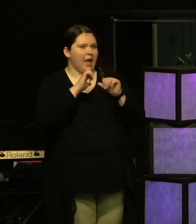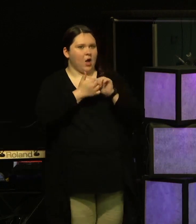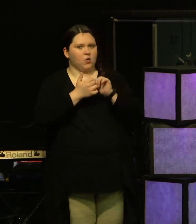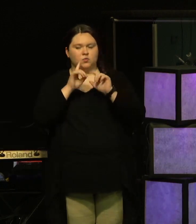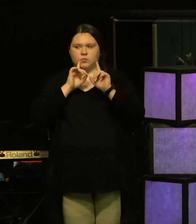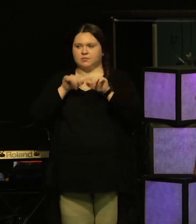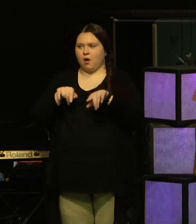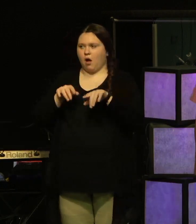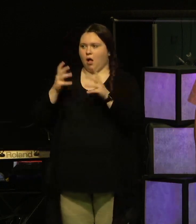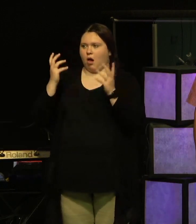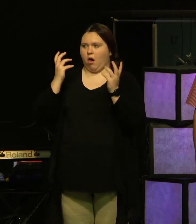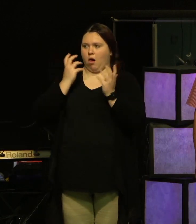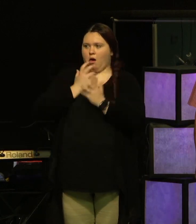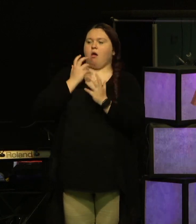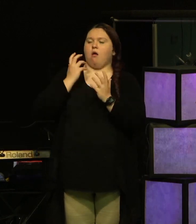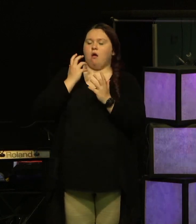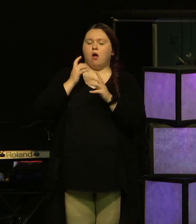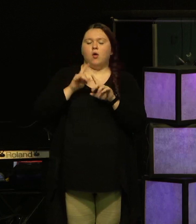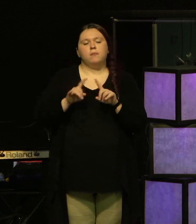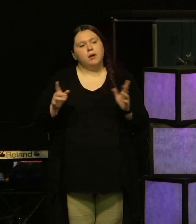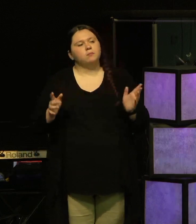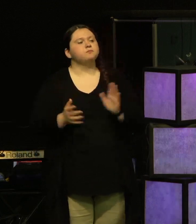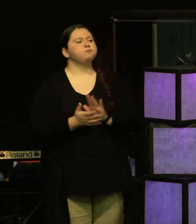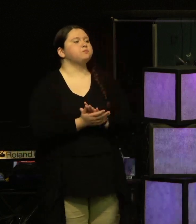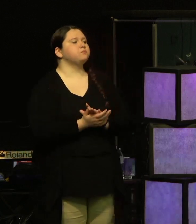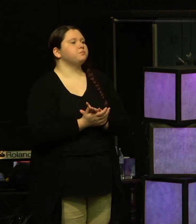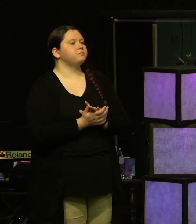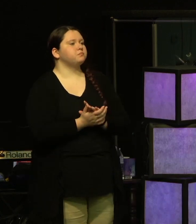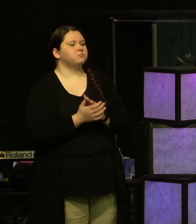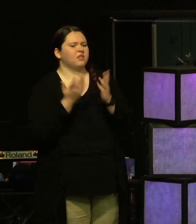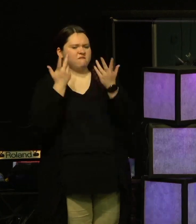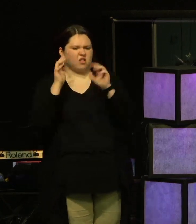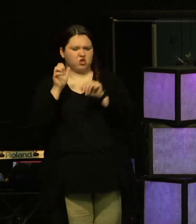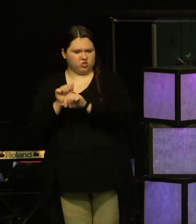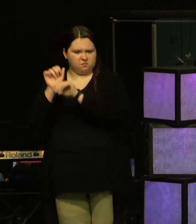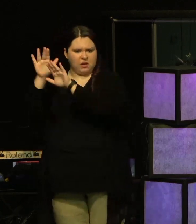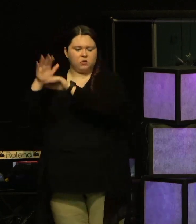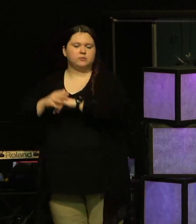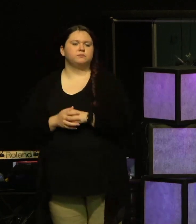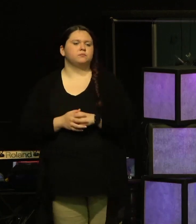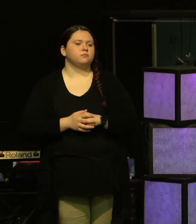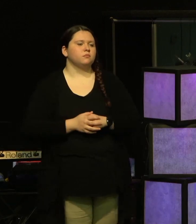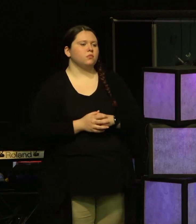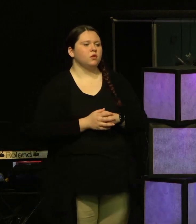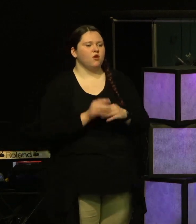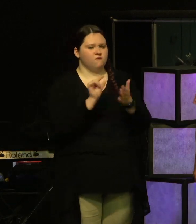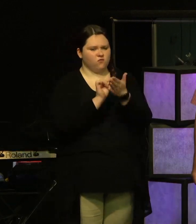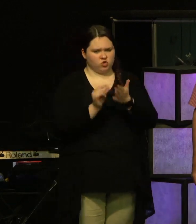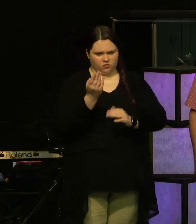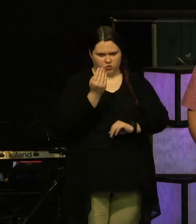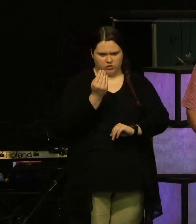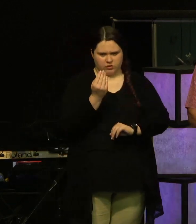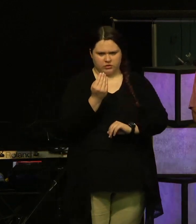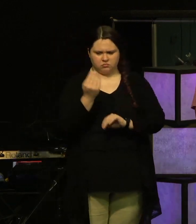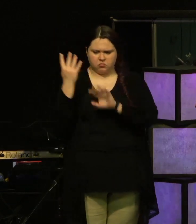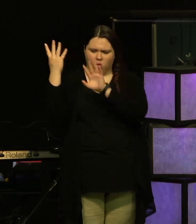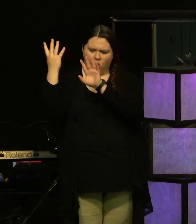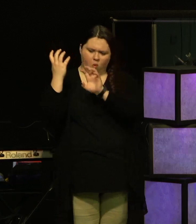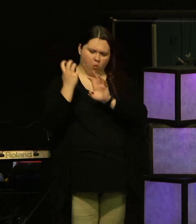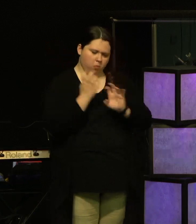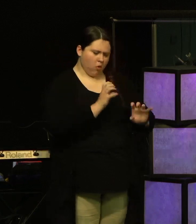that. But anyway, they come back down, and in verse 14 it says, when they returned to the